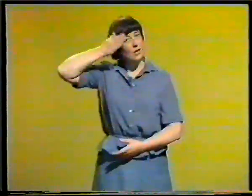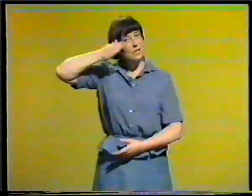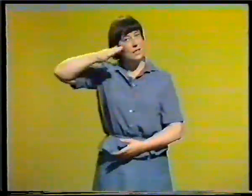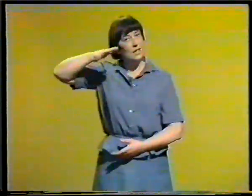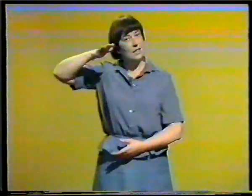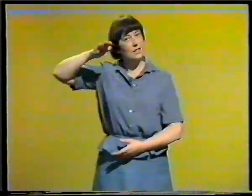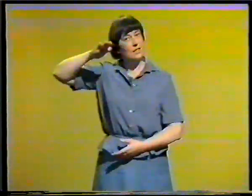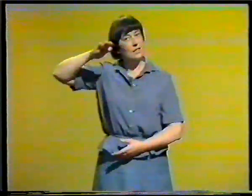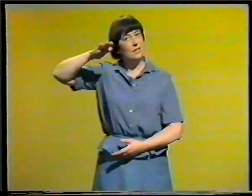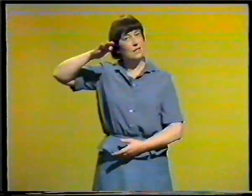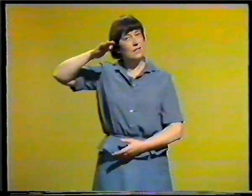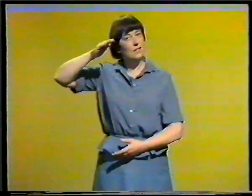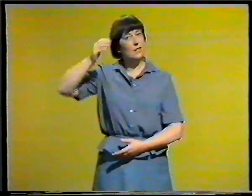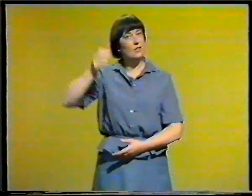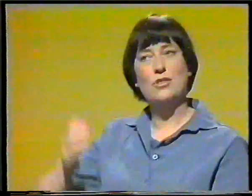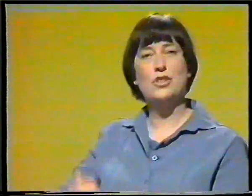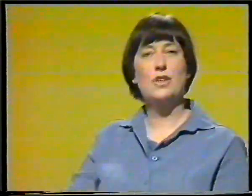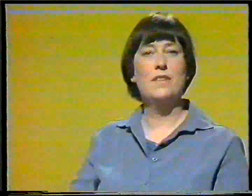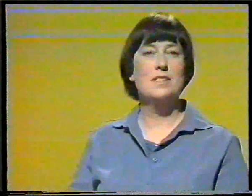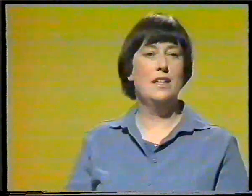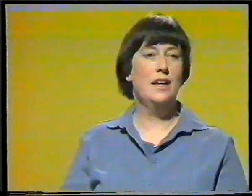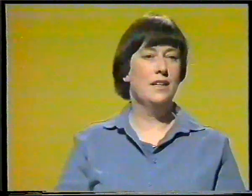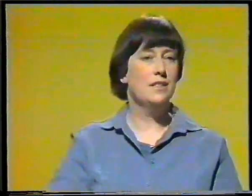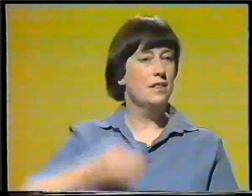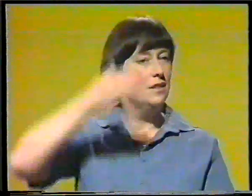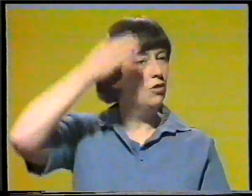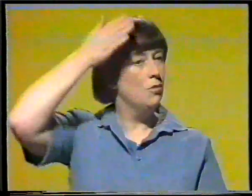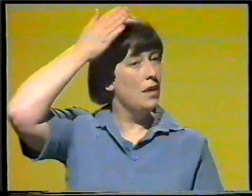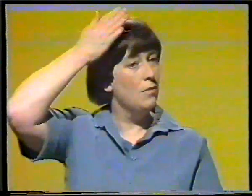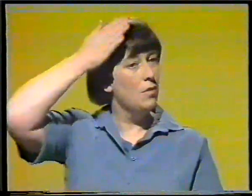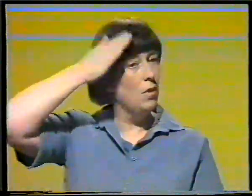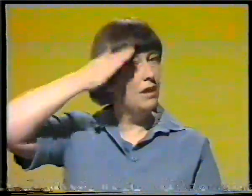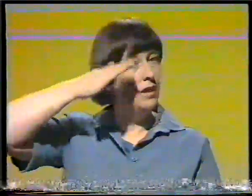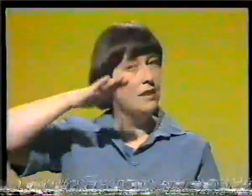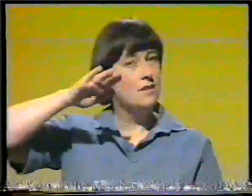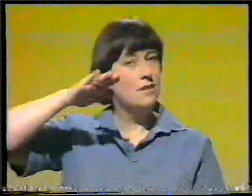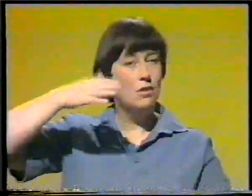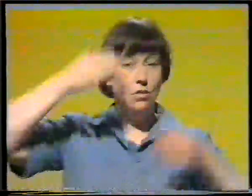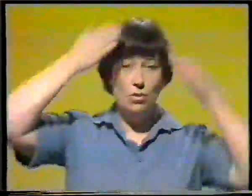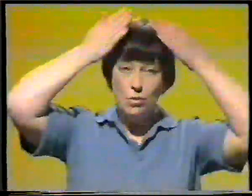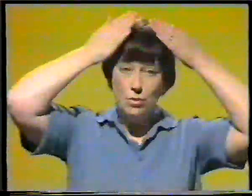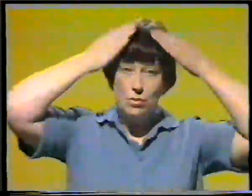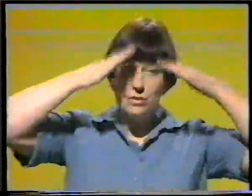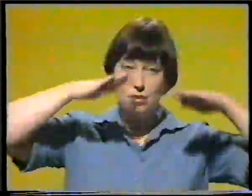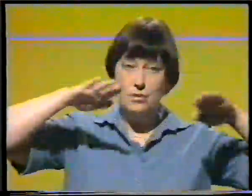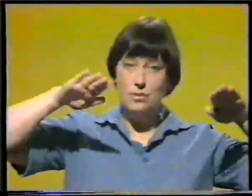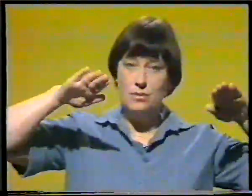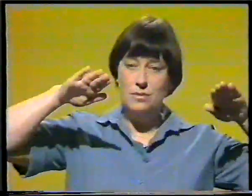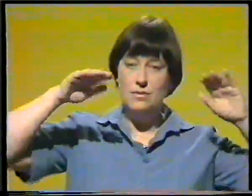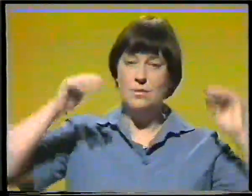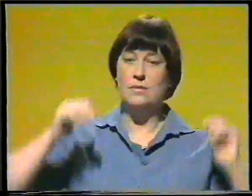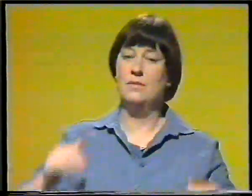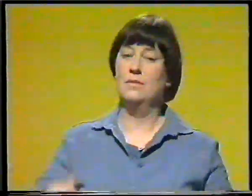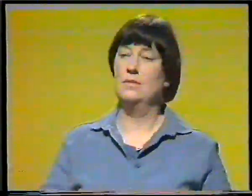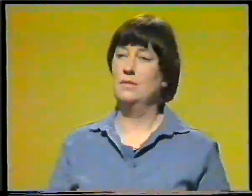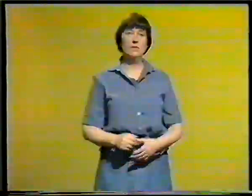Holiday. You're showing the sun hat. You can make it with one hand or with two.